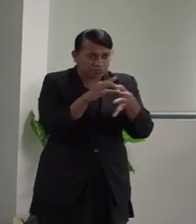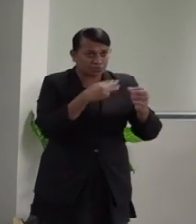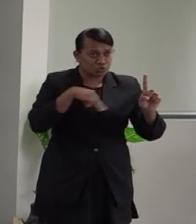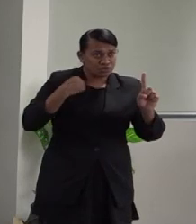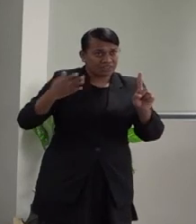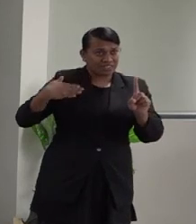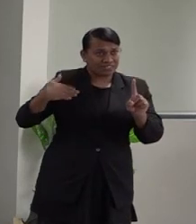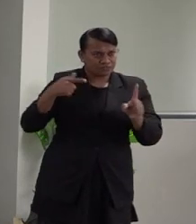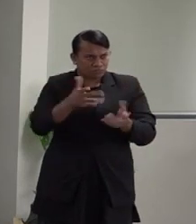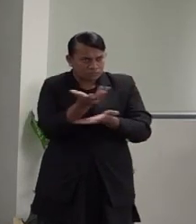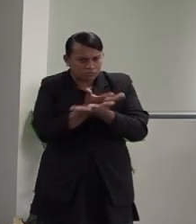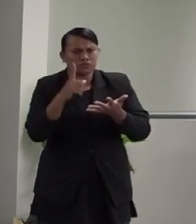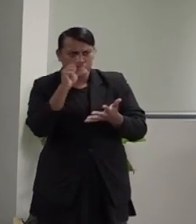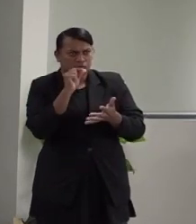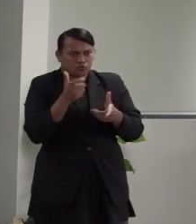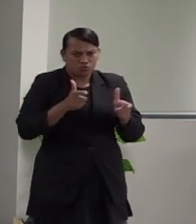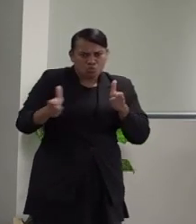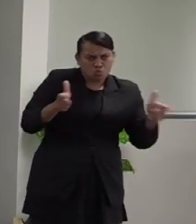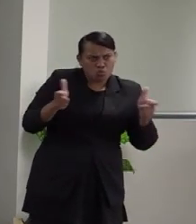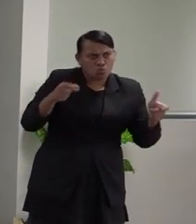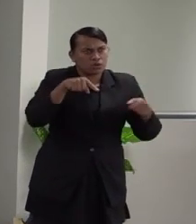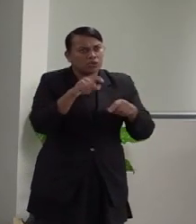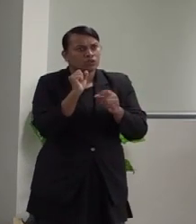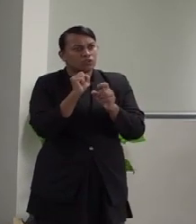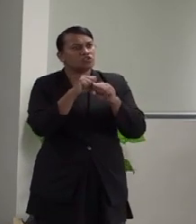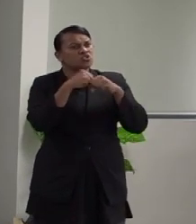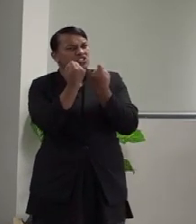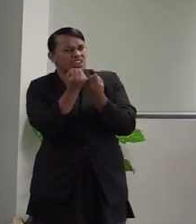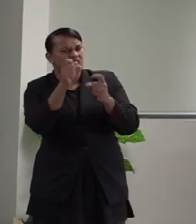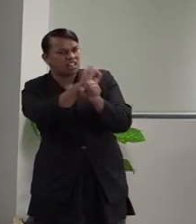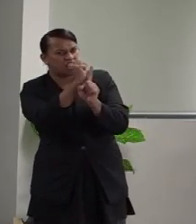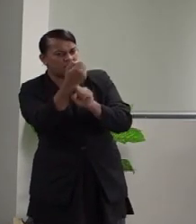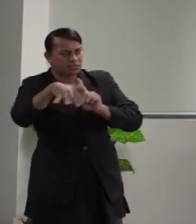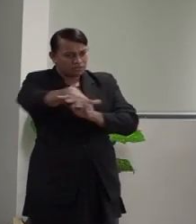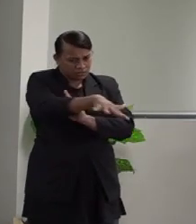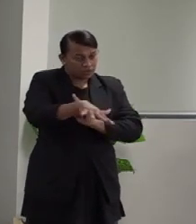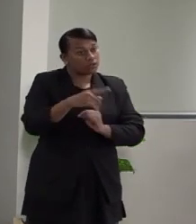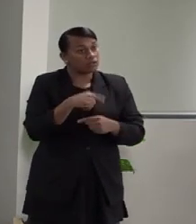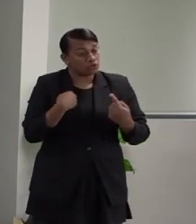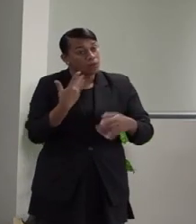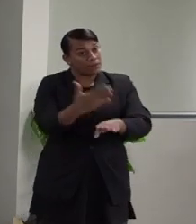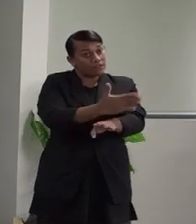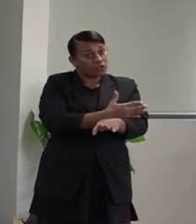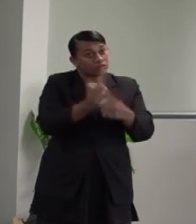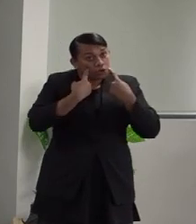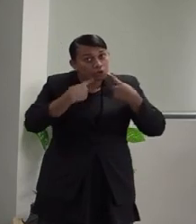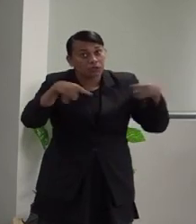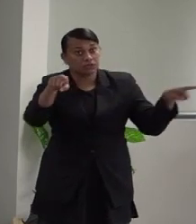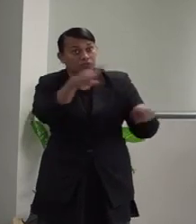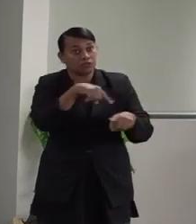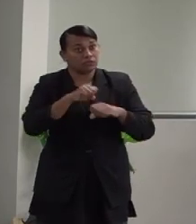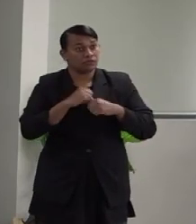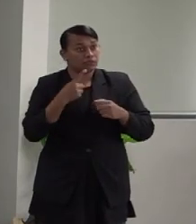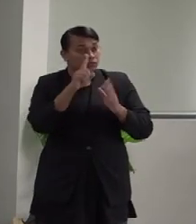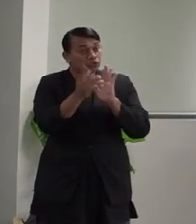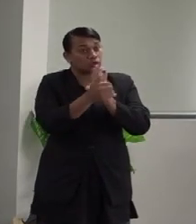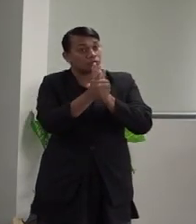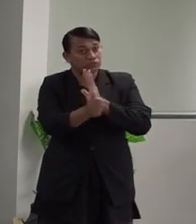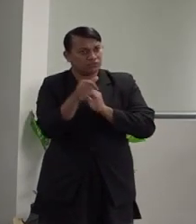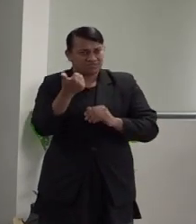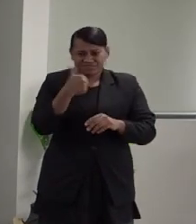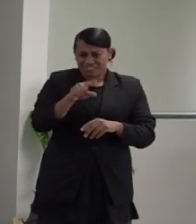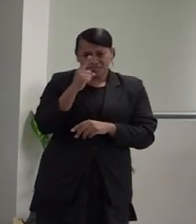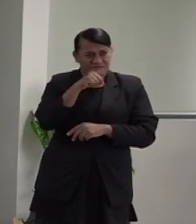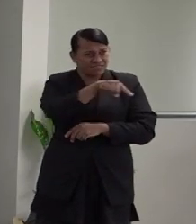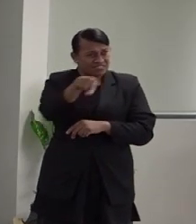Fiji. But as I've said before, with all of our officers, doctors, nurses, and experts, we cannot succeed without